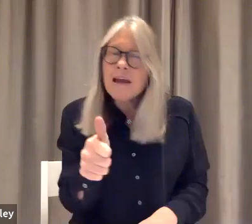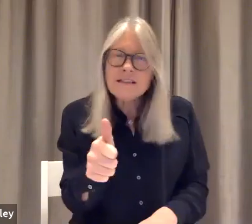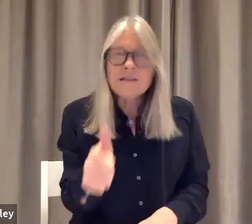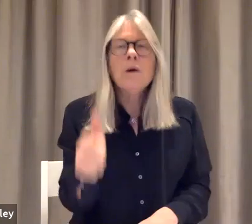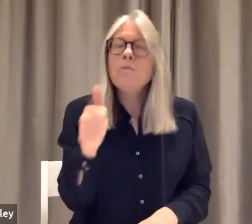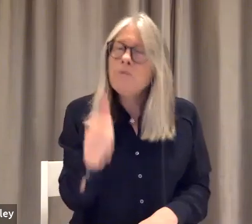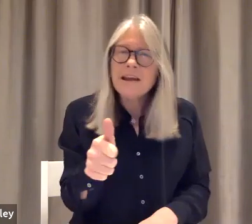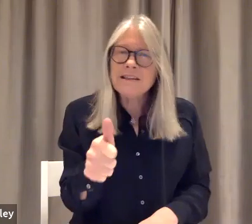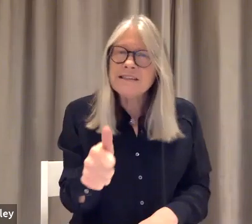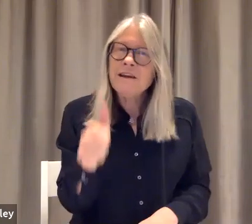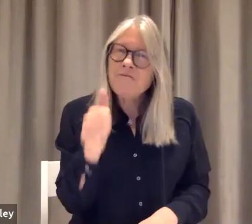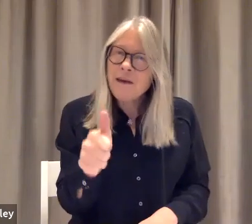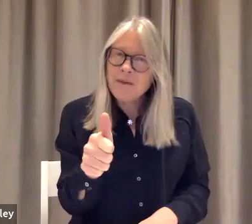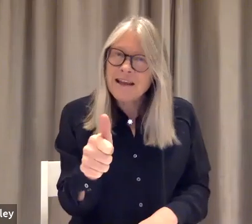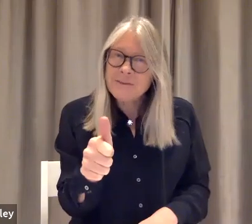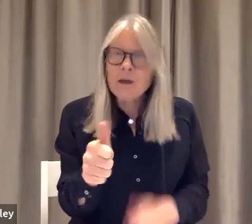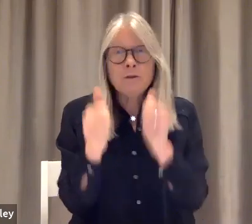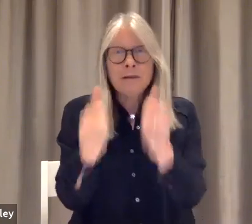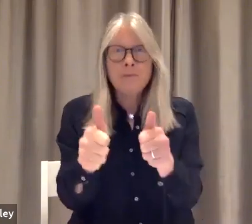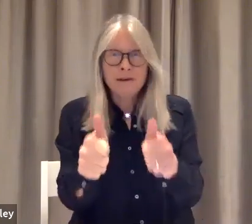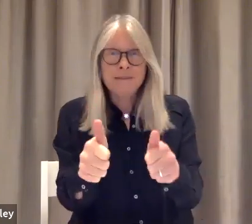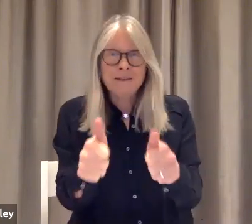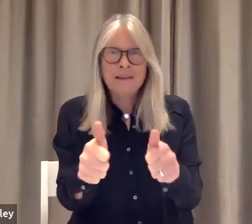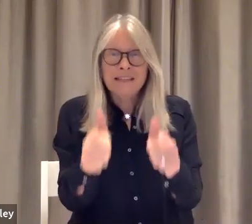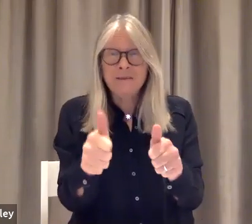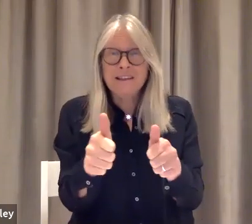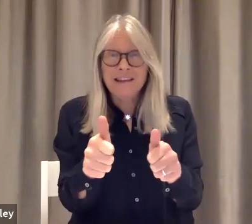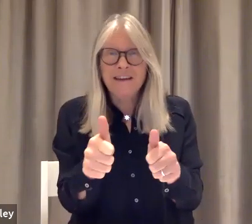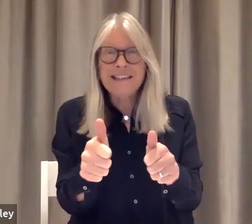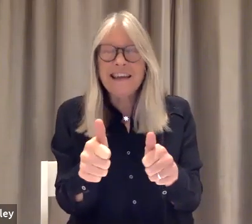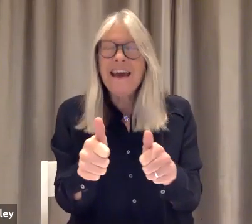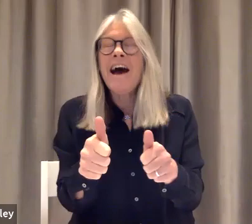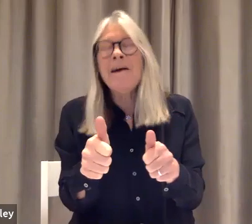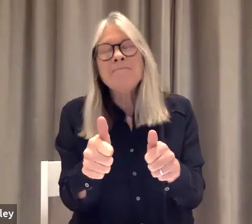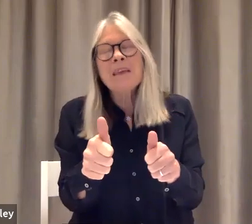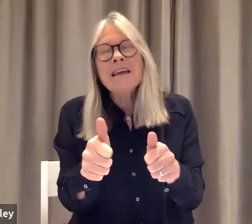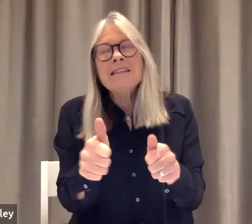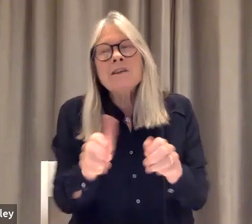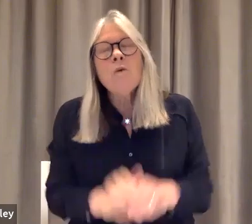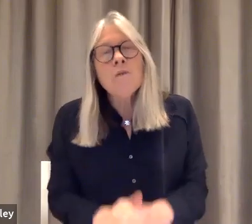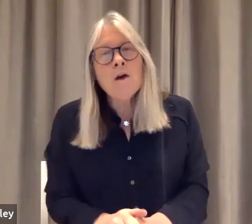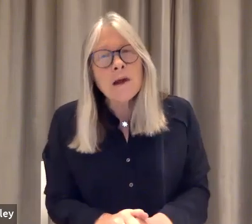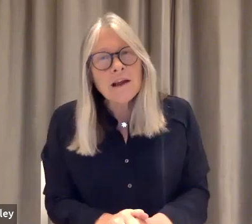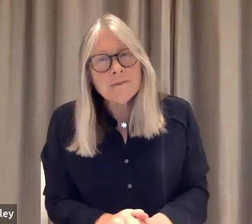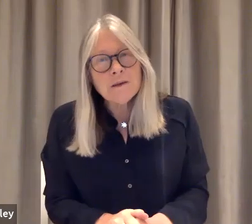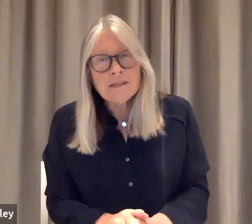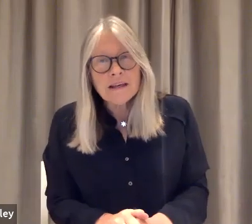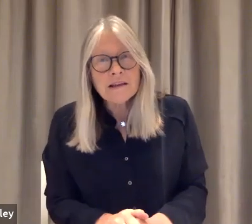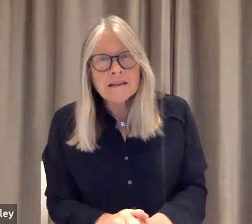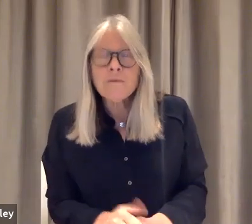great, brilliant, fabulous. We could do double thumbs if something's especially great. So although we're going to be using some of that